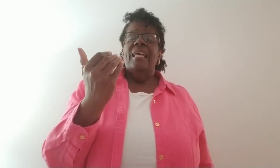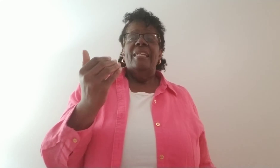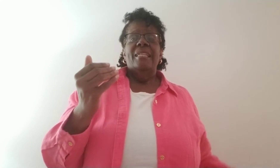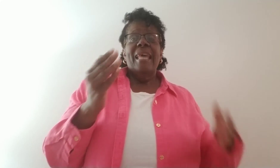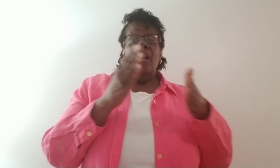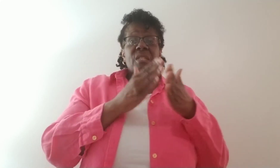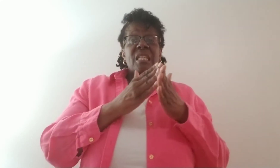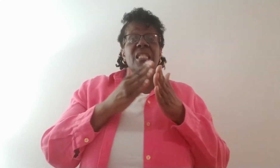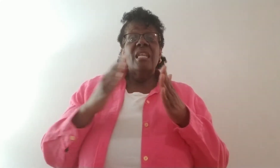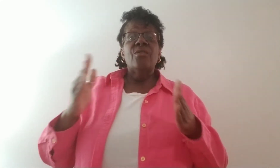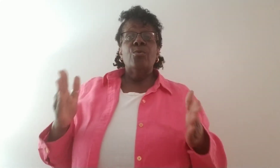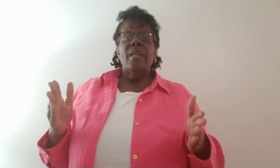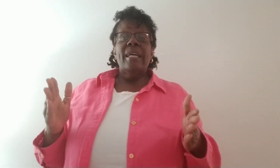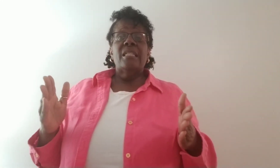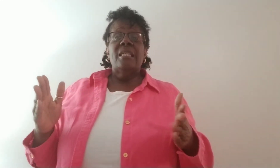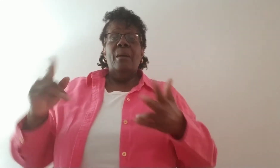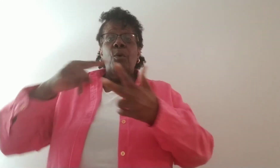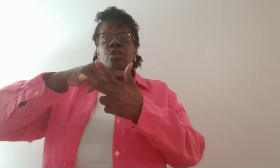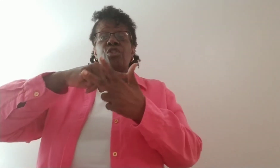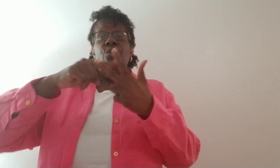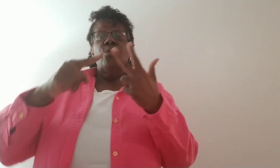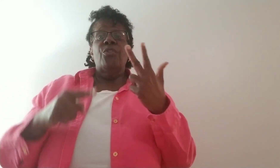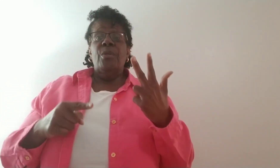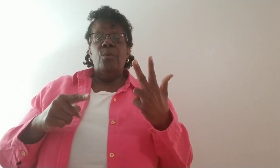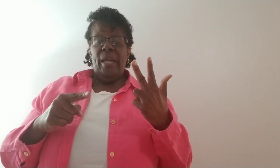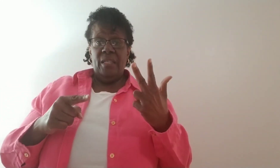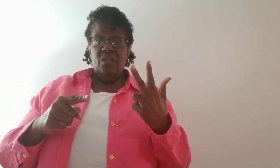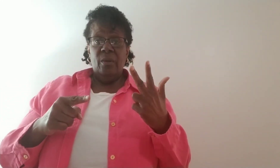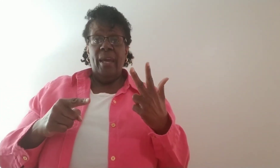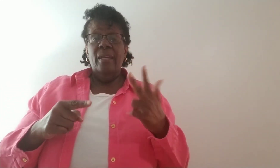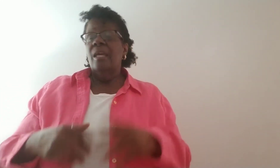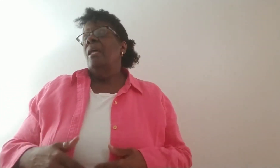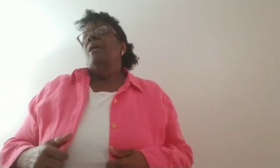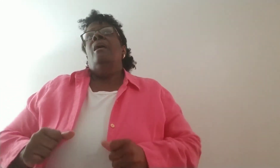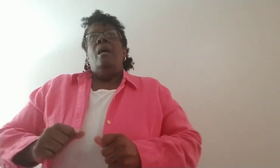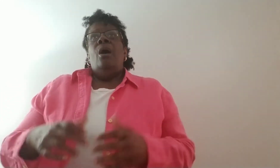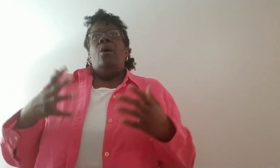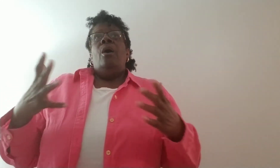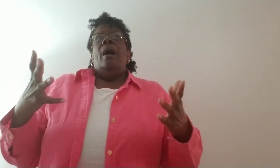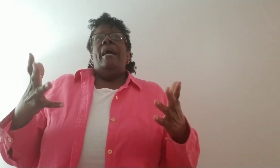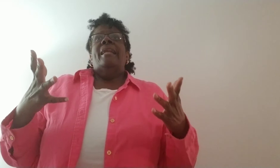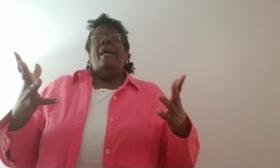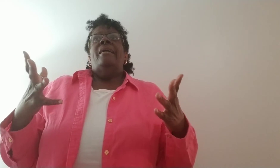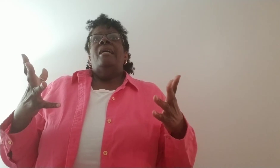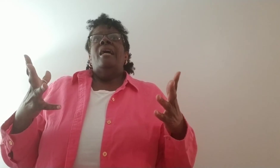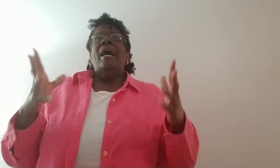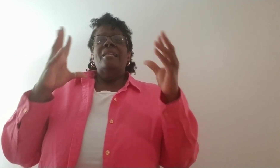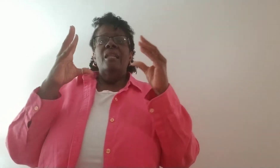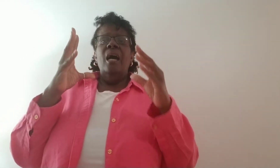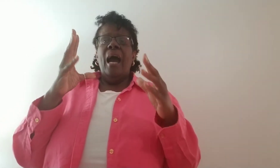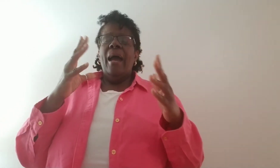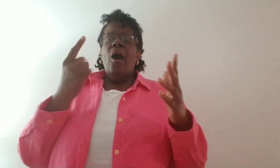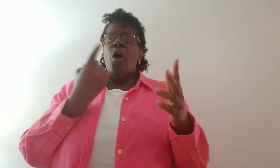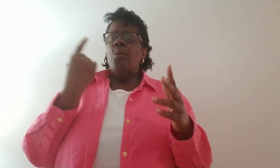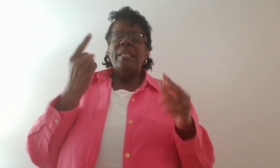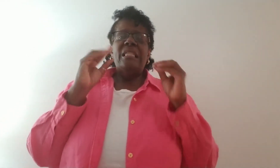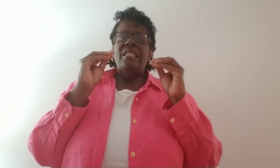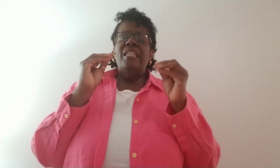15. Now, 16 through 19, I'm going to show you three ways, okay? And I always teach